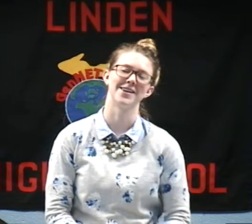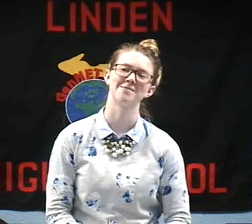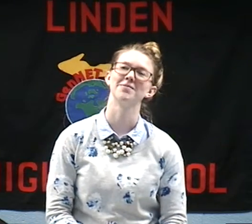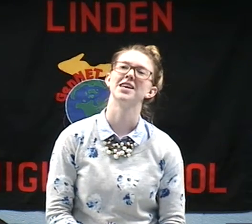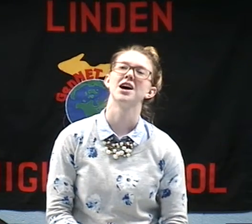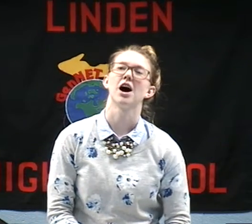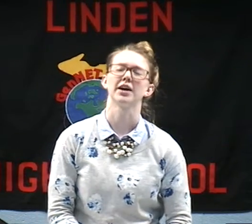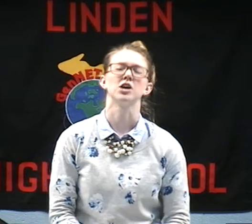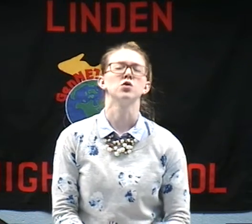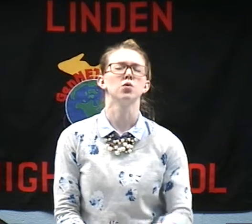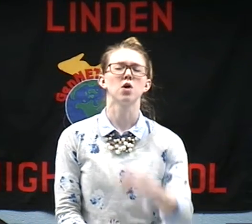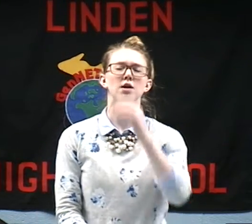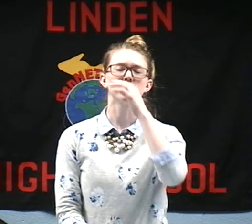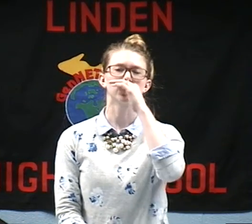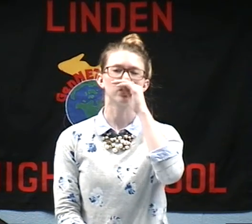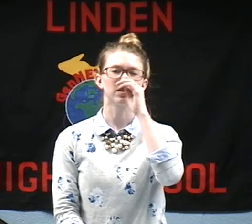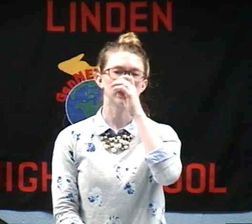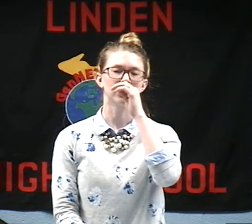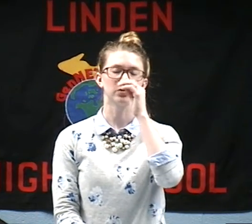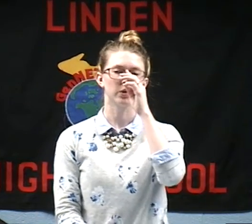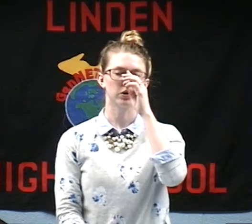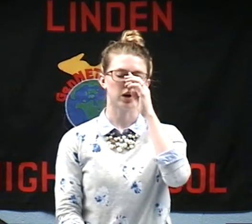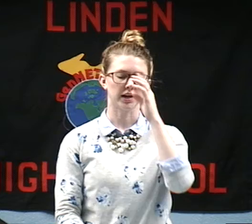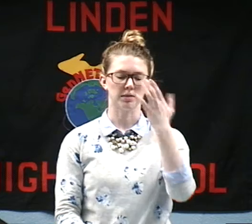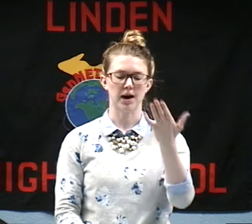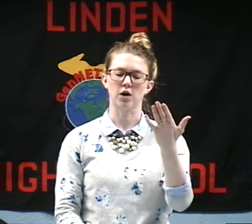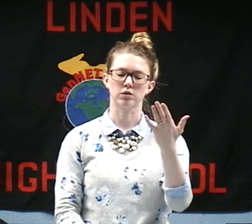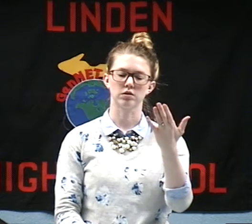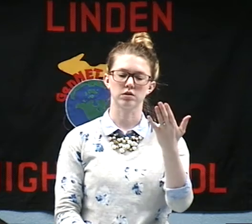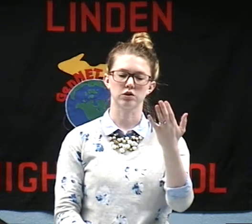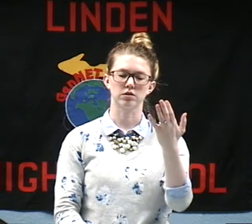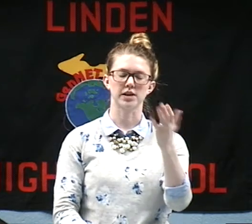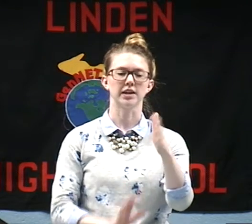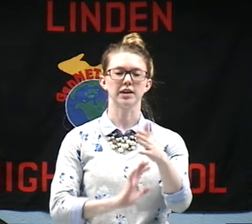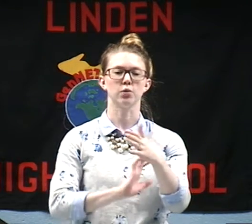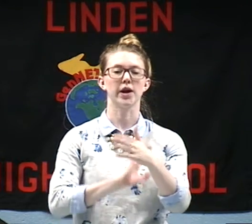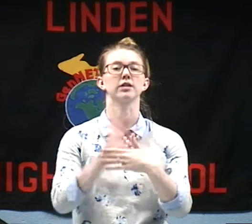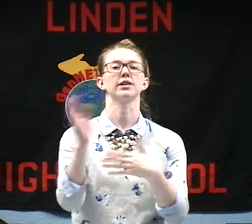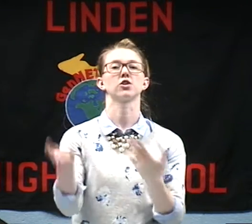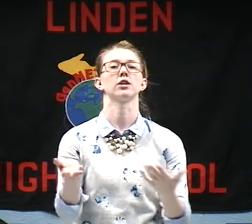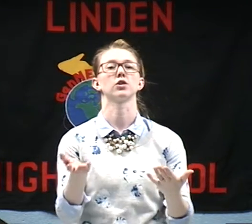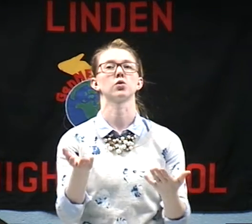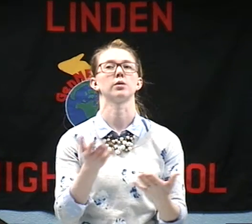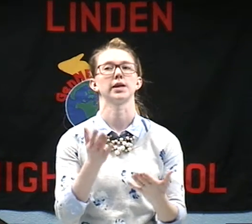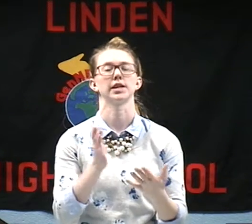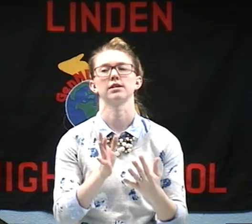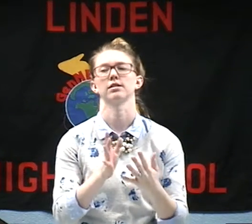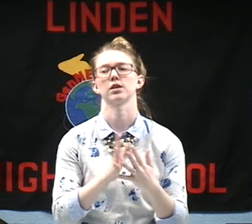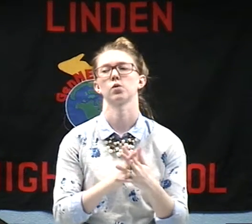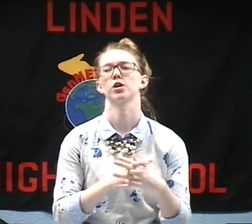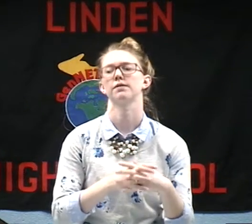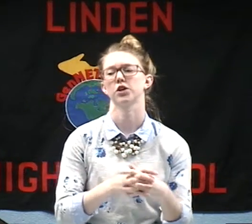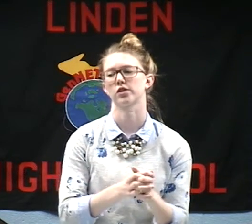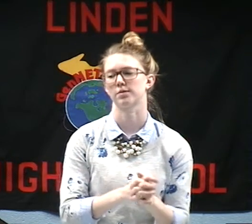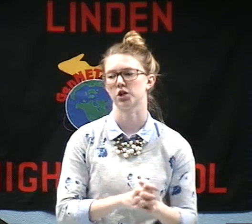All right, what was the rule that we learned when we were talking about telling where things are in the school building? What are your facial